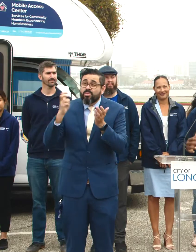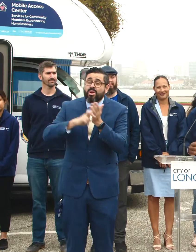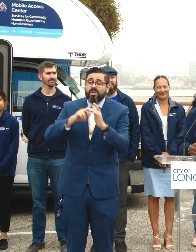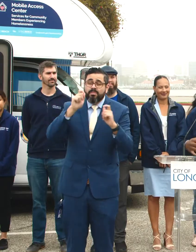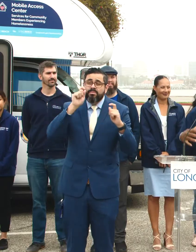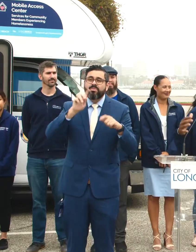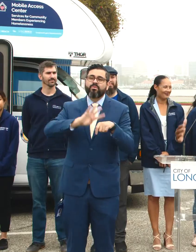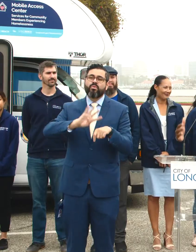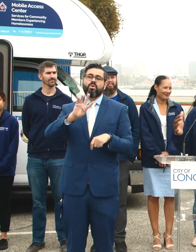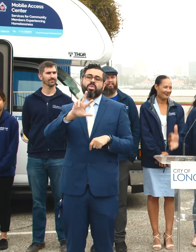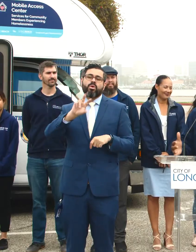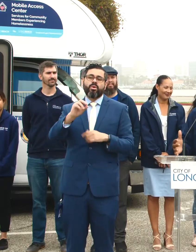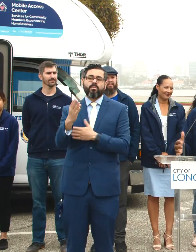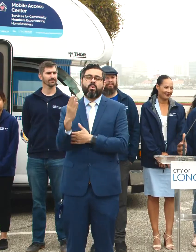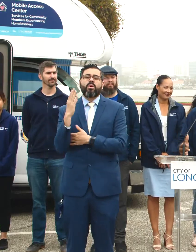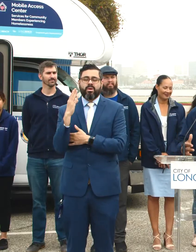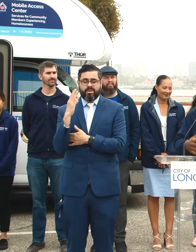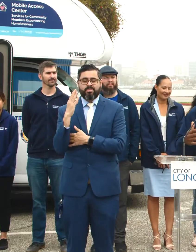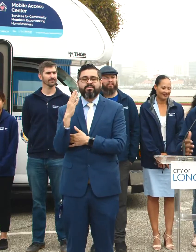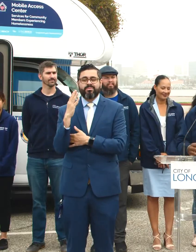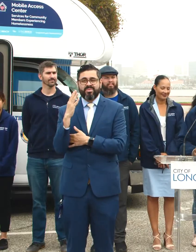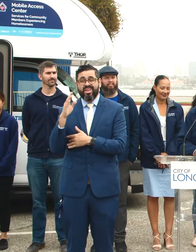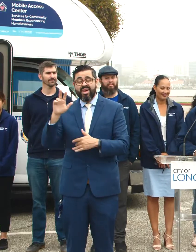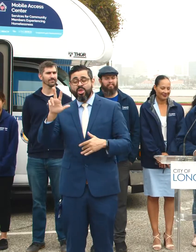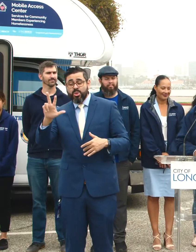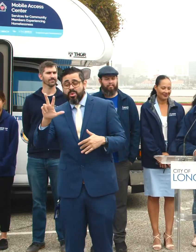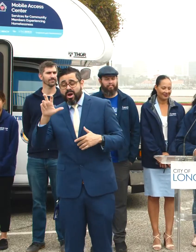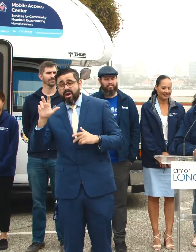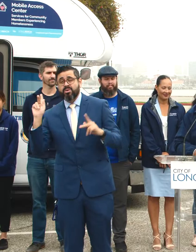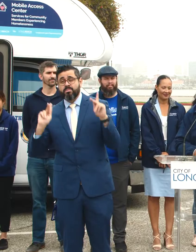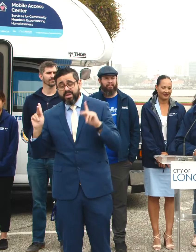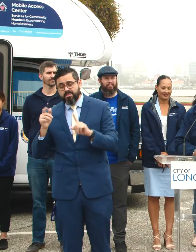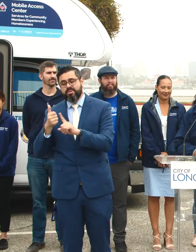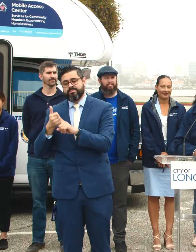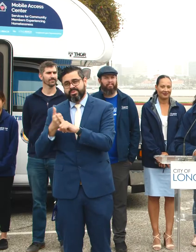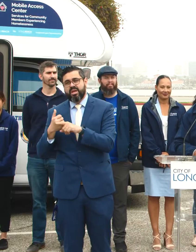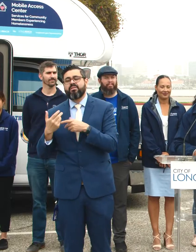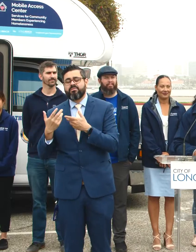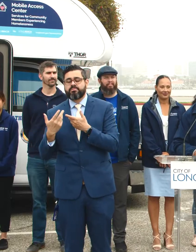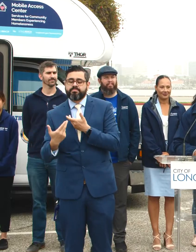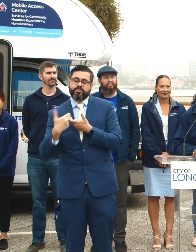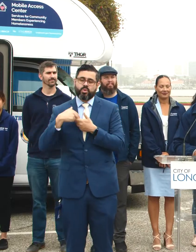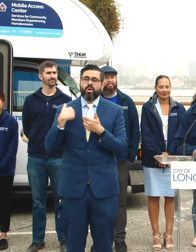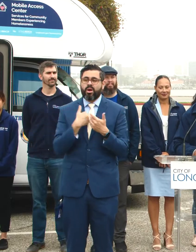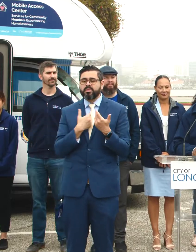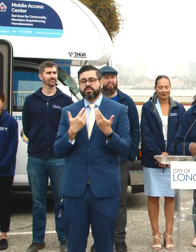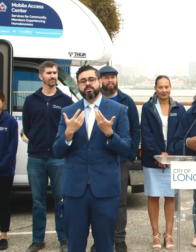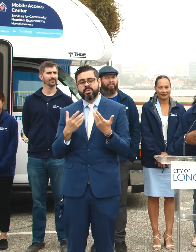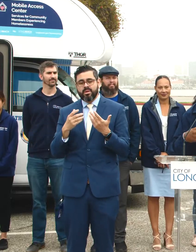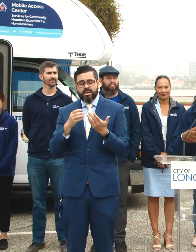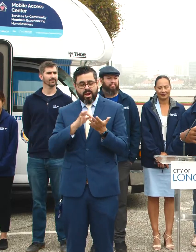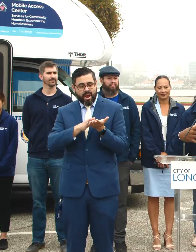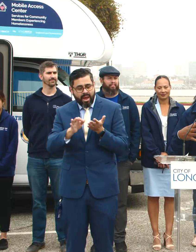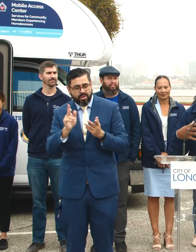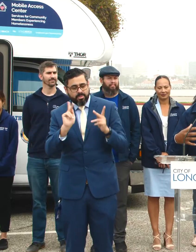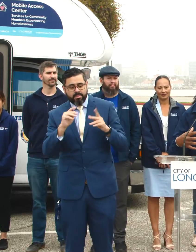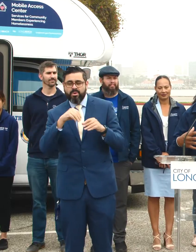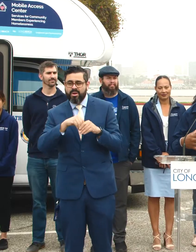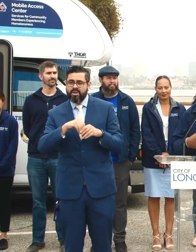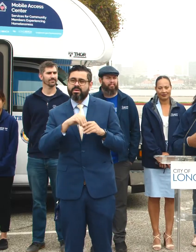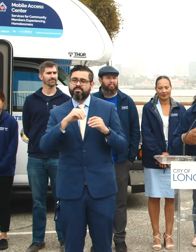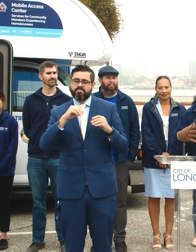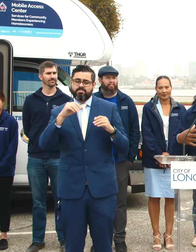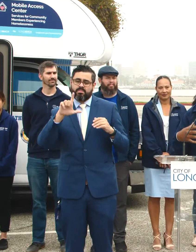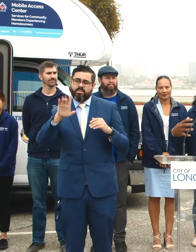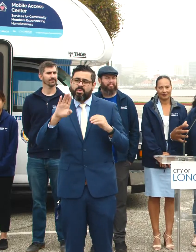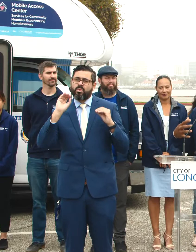January 26th, about 300 people joined us for our point-in-time homeless count. And what I'll tell